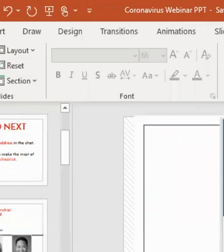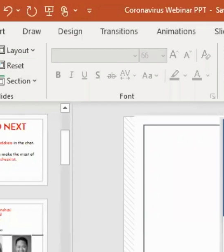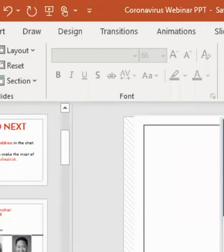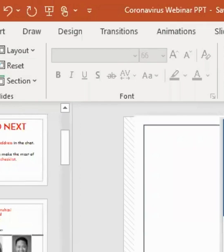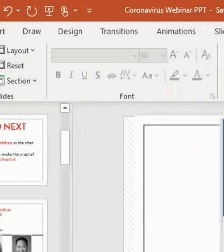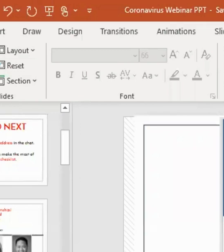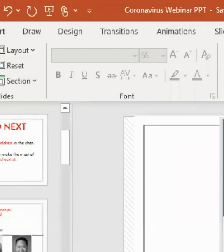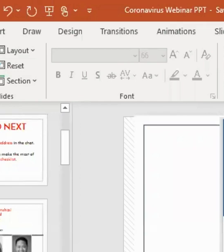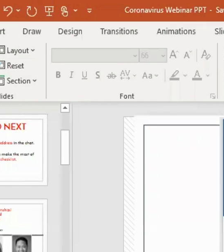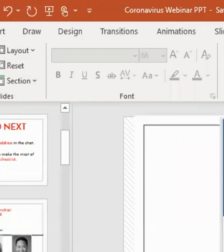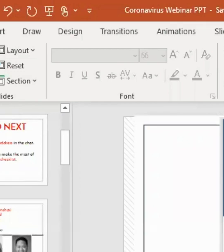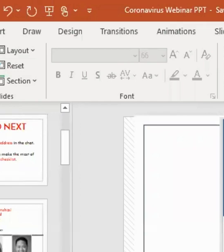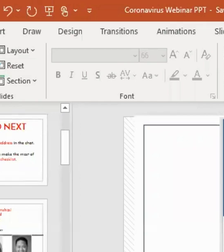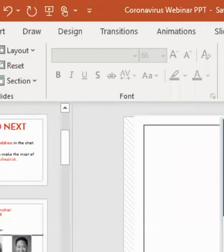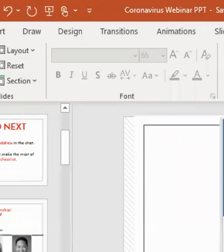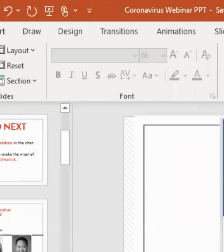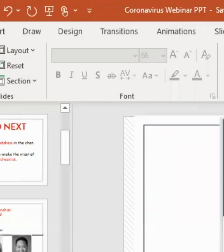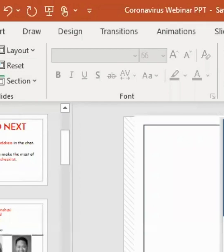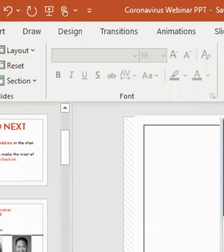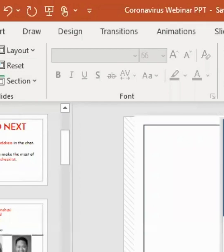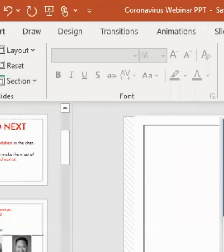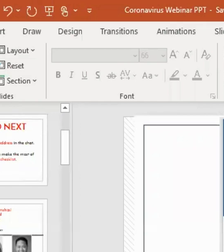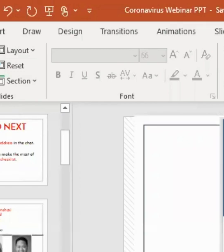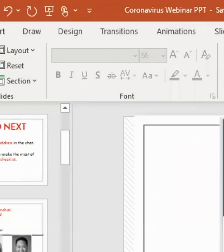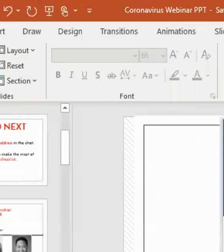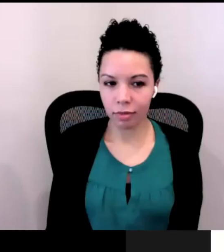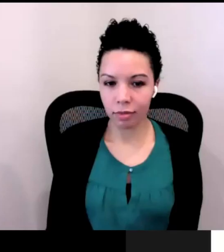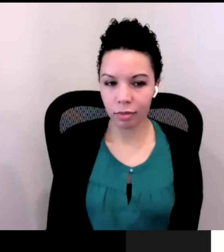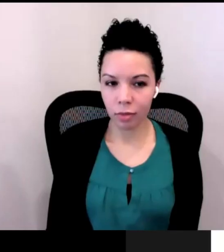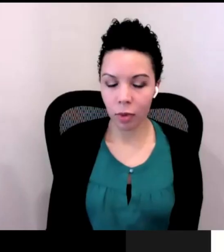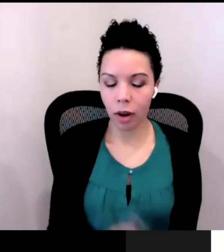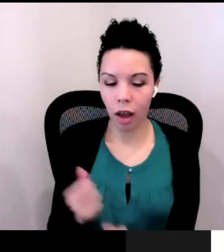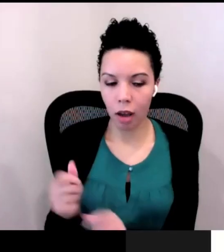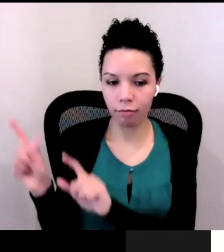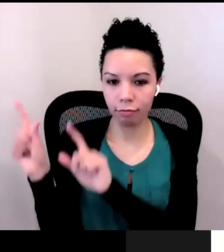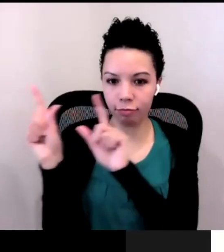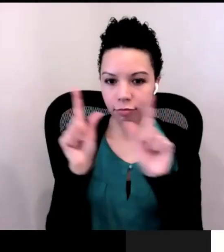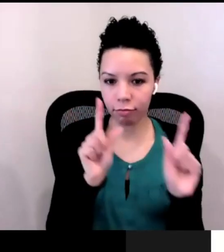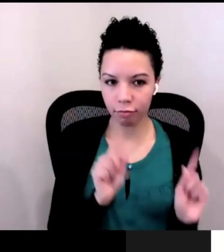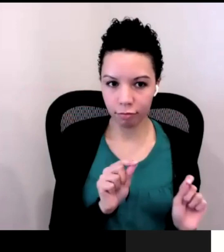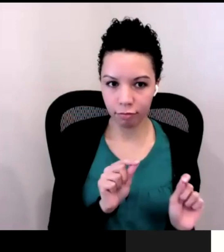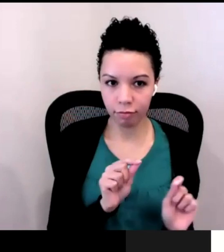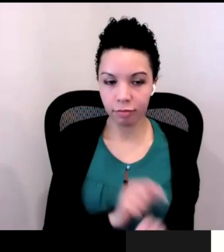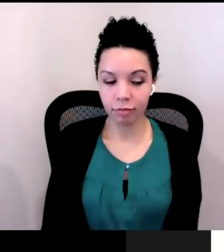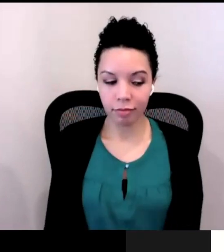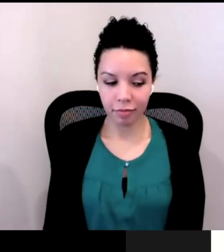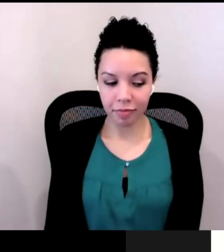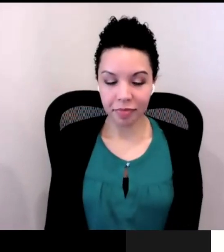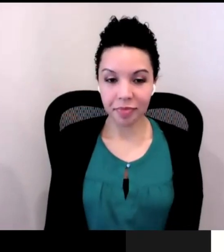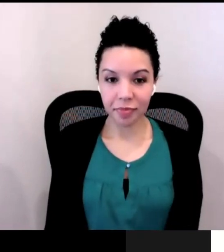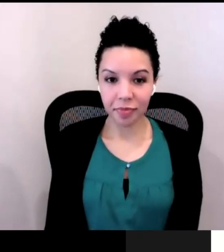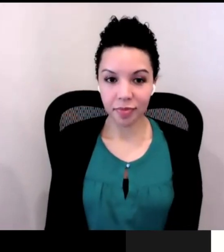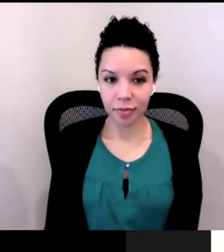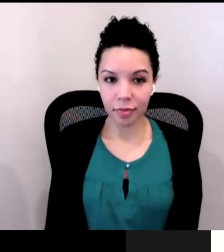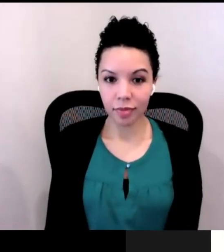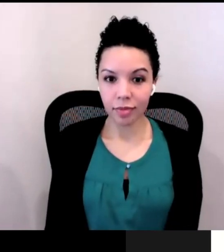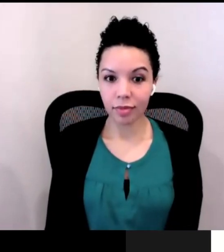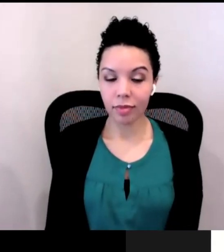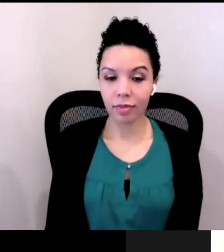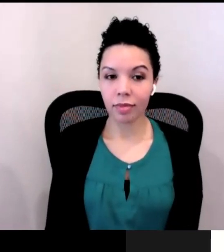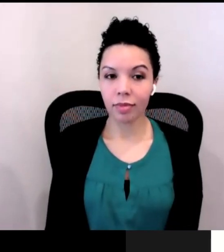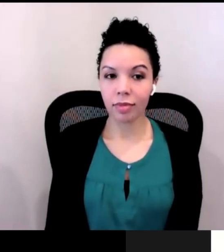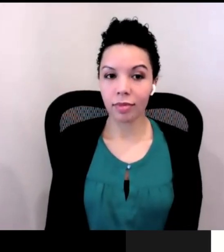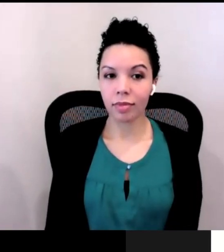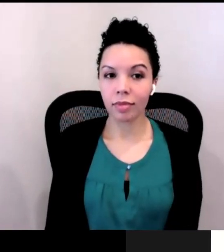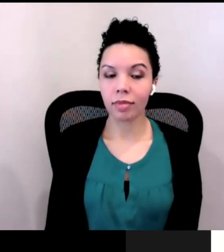that sort of our housekeeping I want to cover. Let me turn off the screen share. Okay, and come back on screen for just a